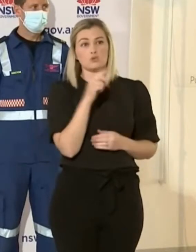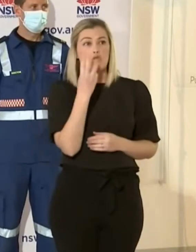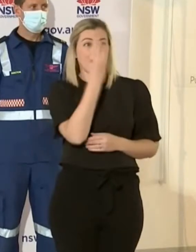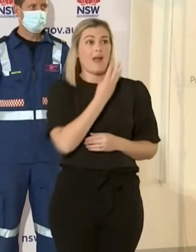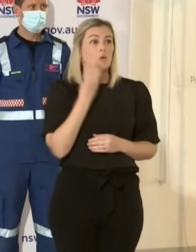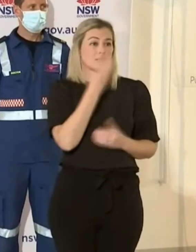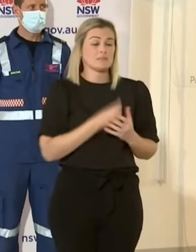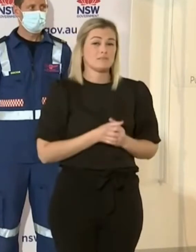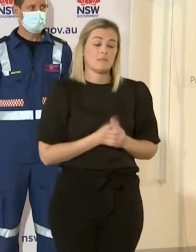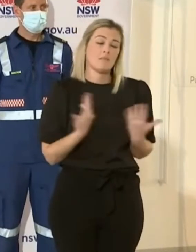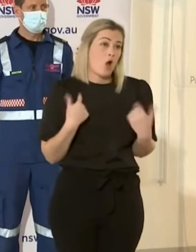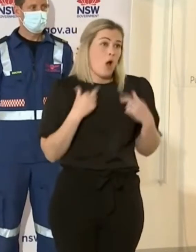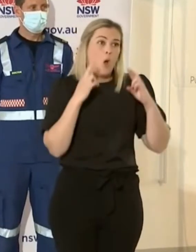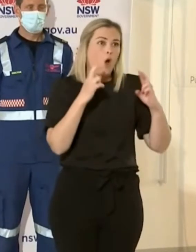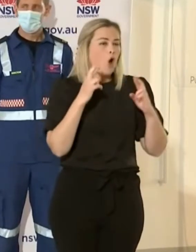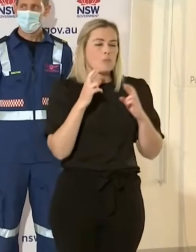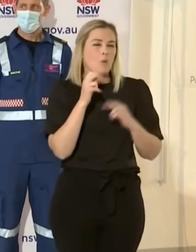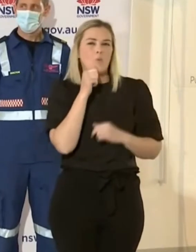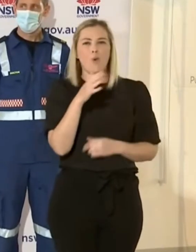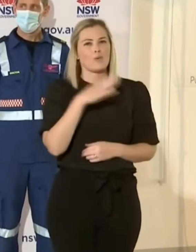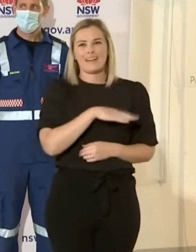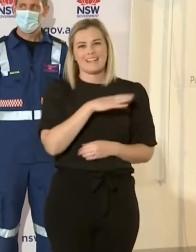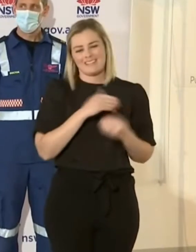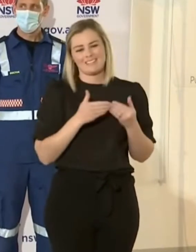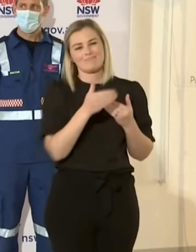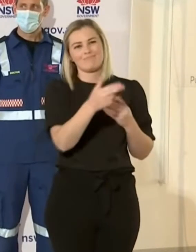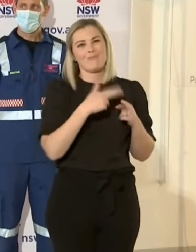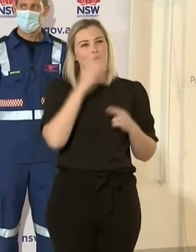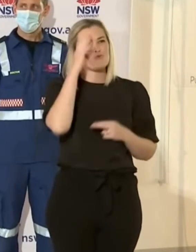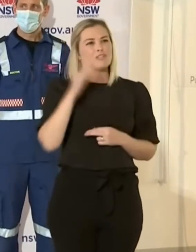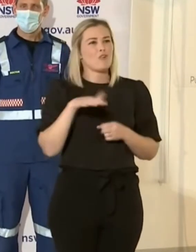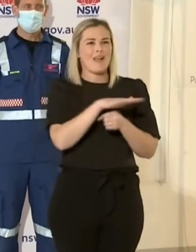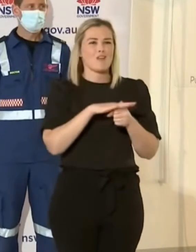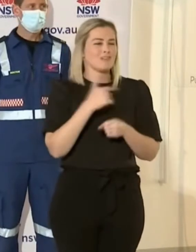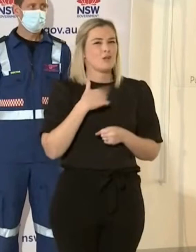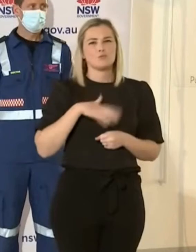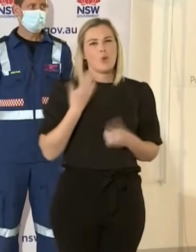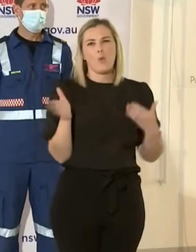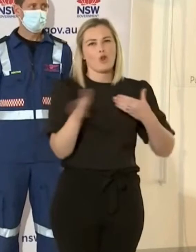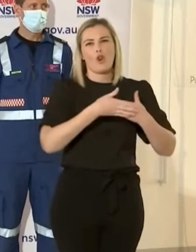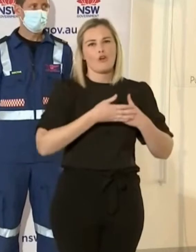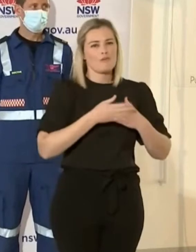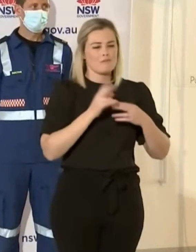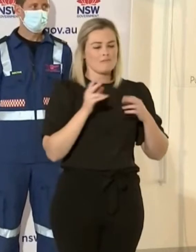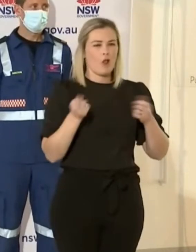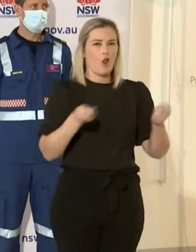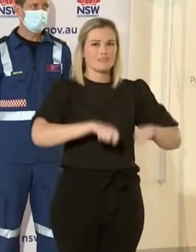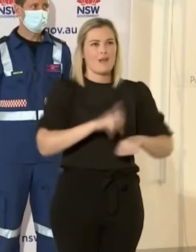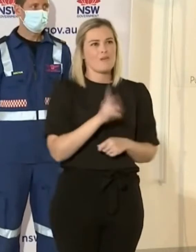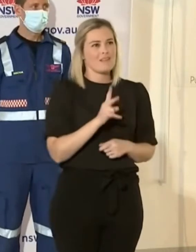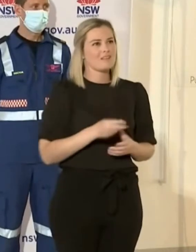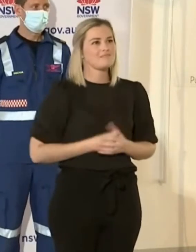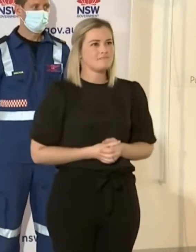necessary. I'm hoping we don't have to do that, and certainly it's not the aim. Sorry? Yeah,